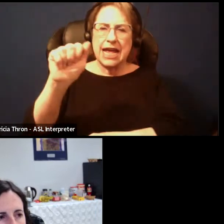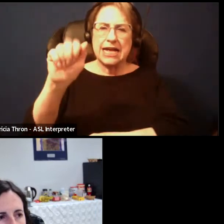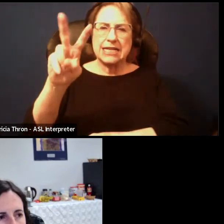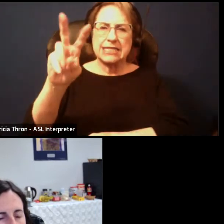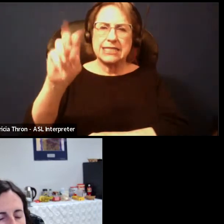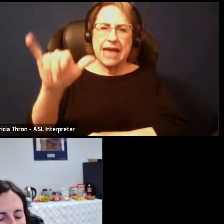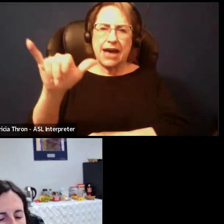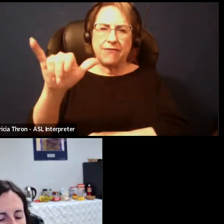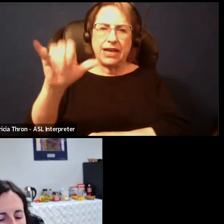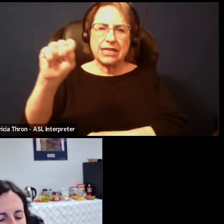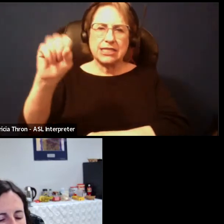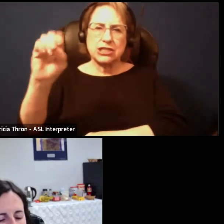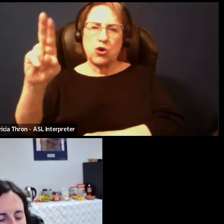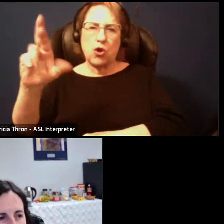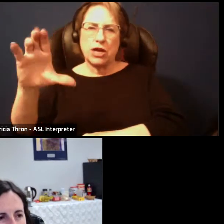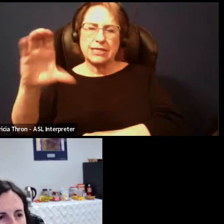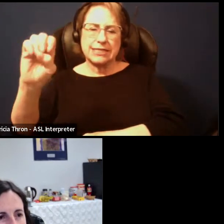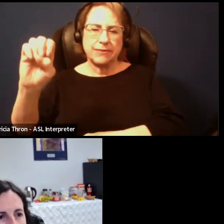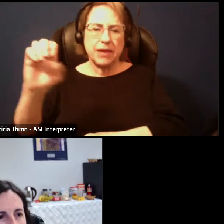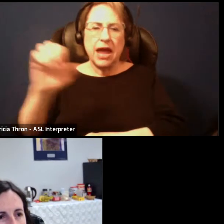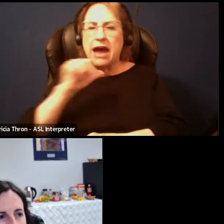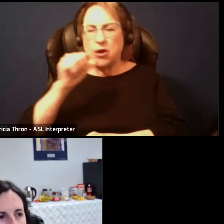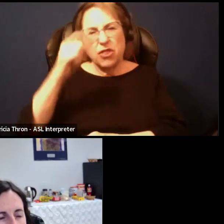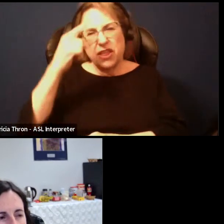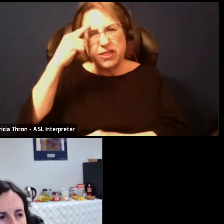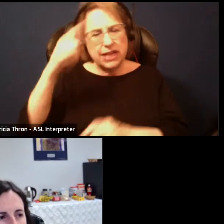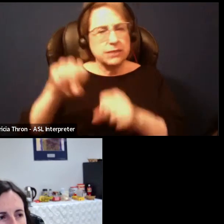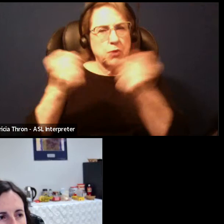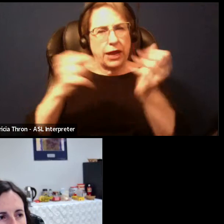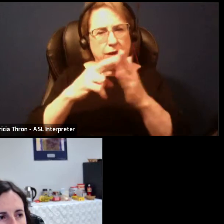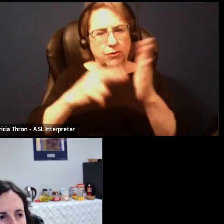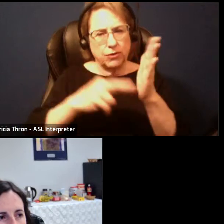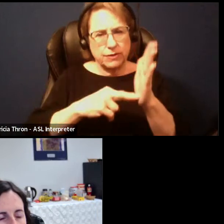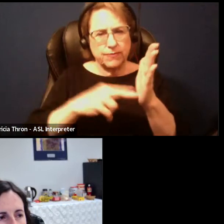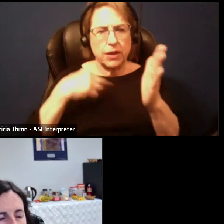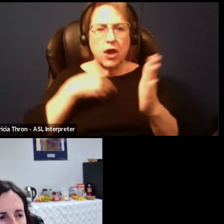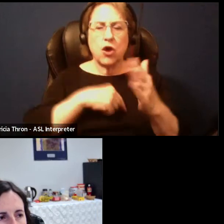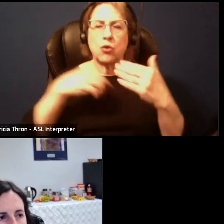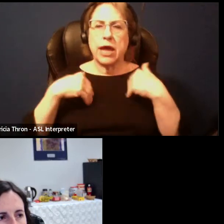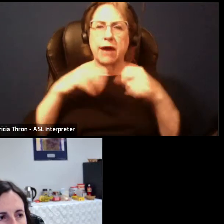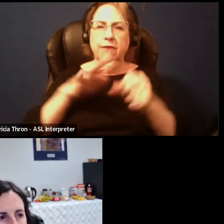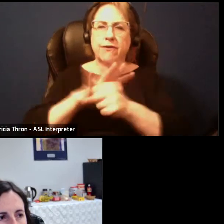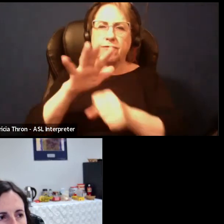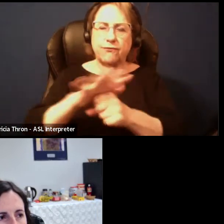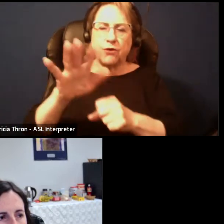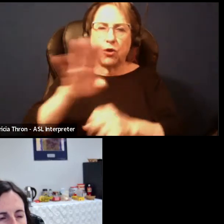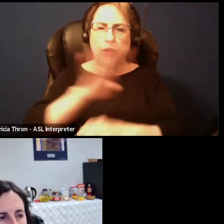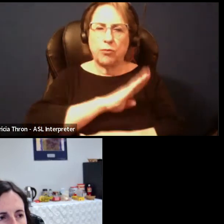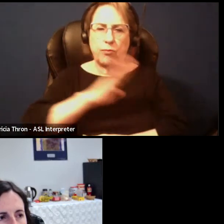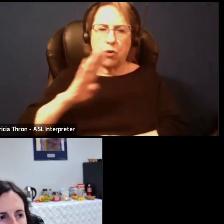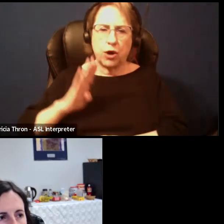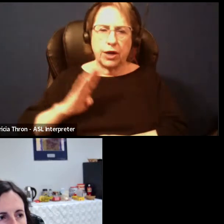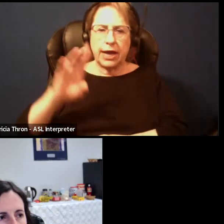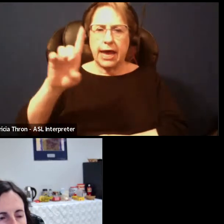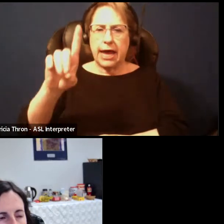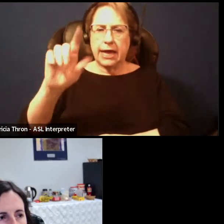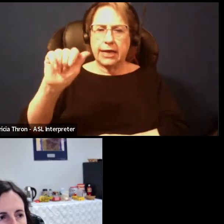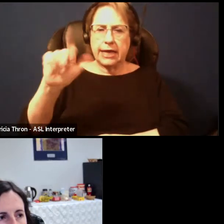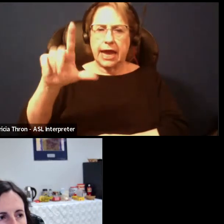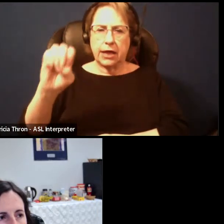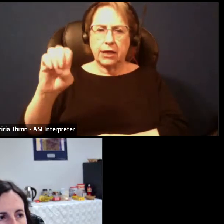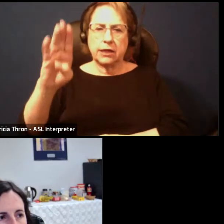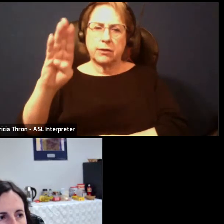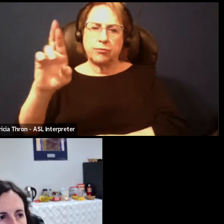So there'd be that. We have a full board right now again. Dale Brewer is going to be our first vice